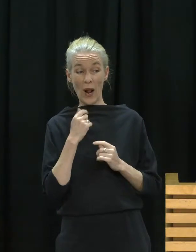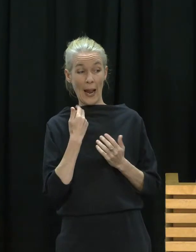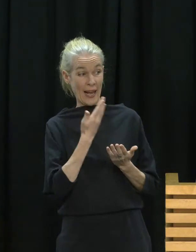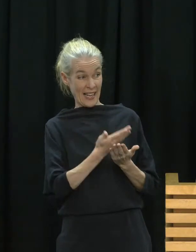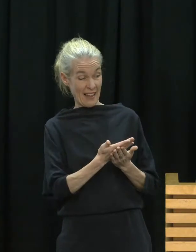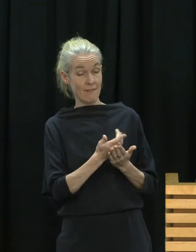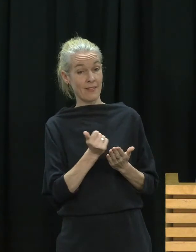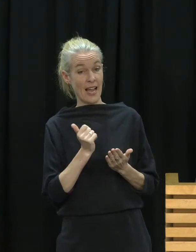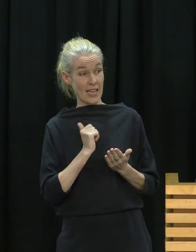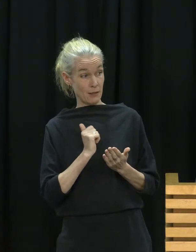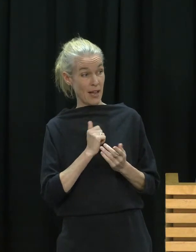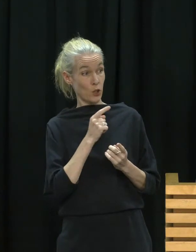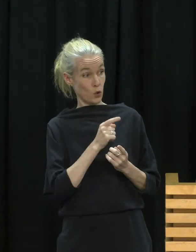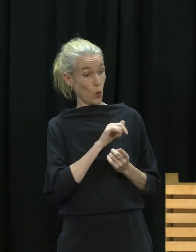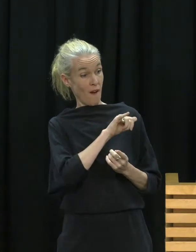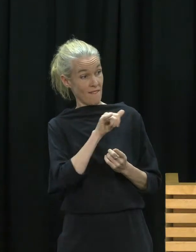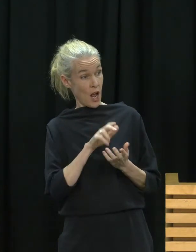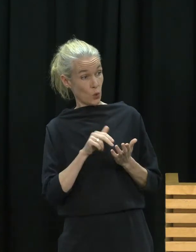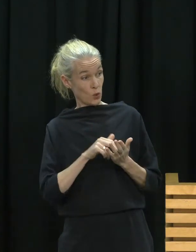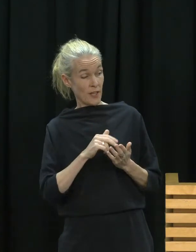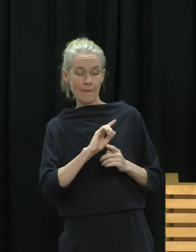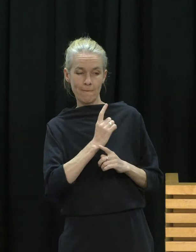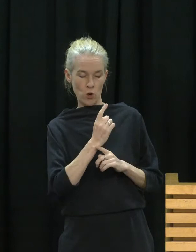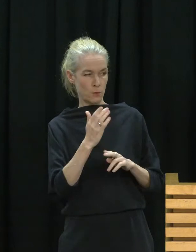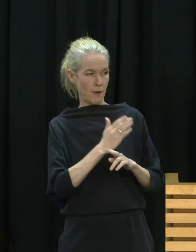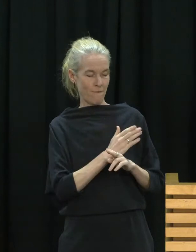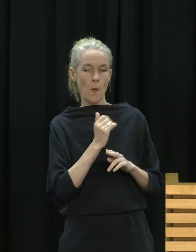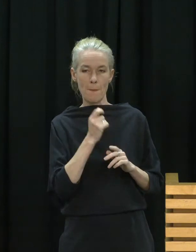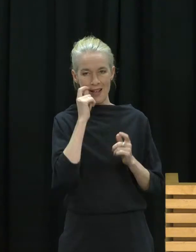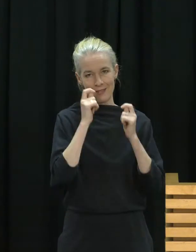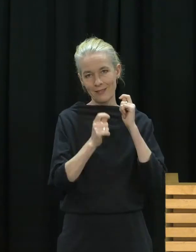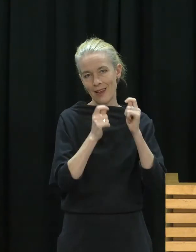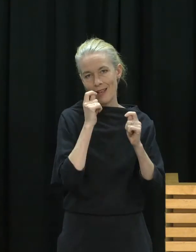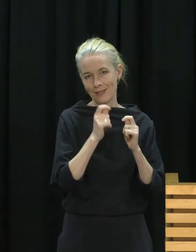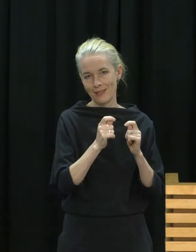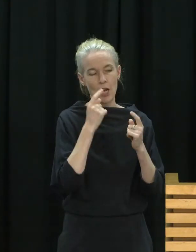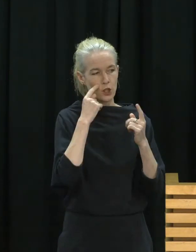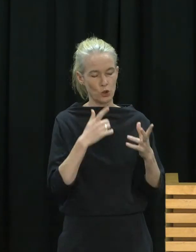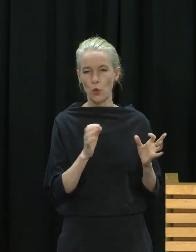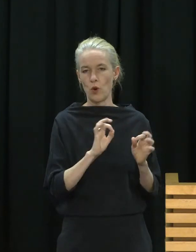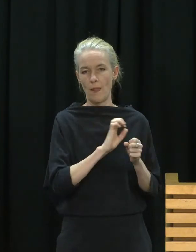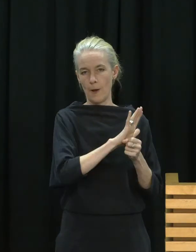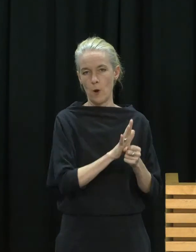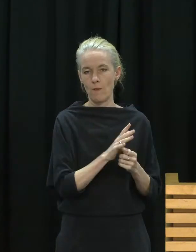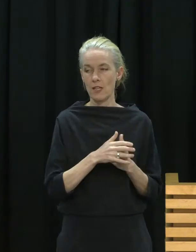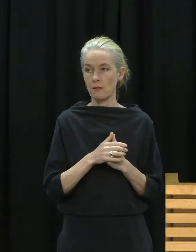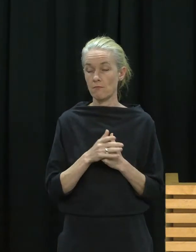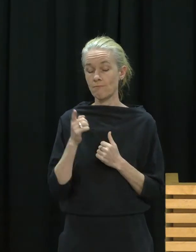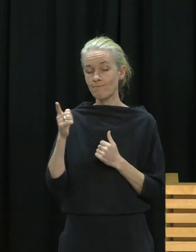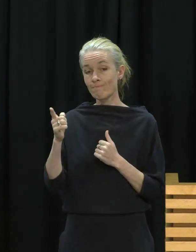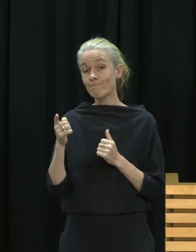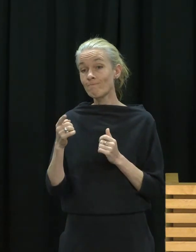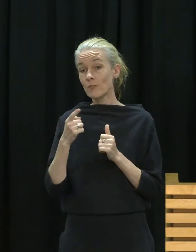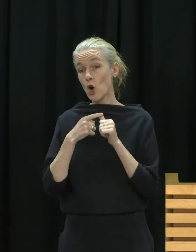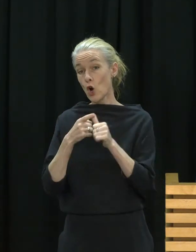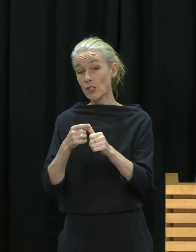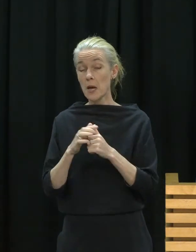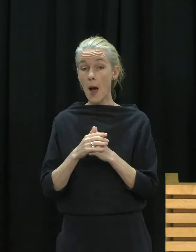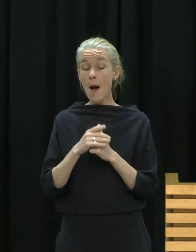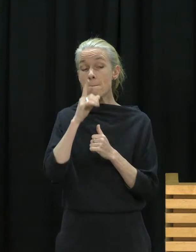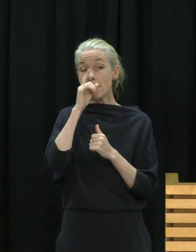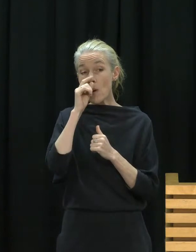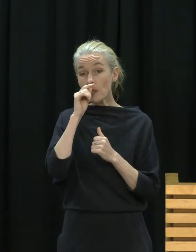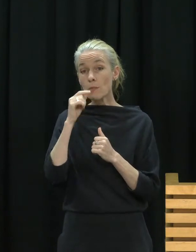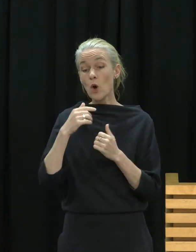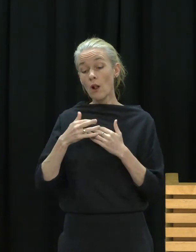could that be implemented? So it is certainly an option. It is one that we will consider over the next few days. Also informing our decision around